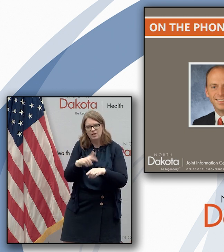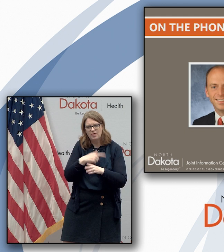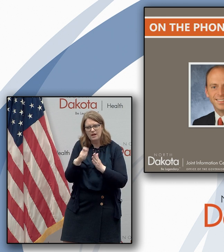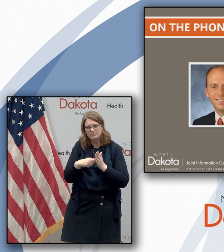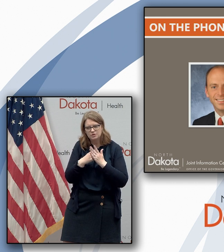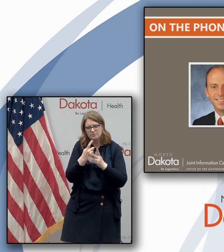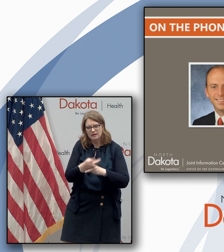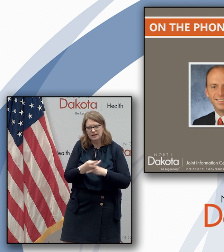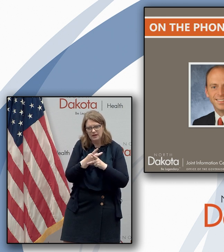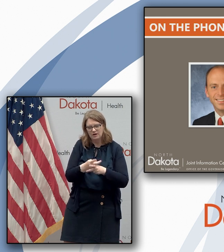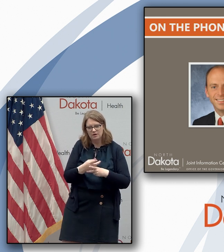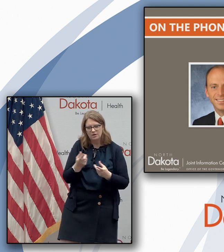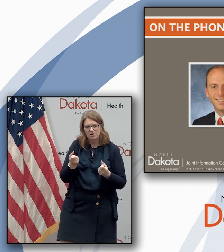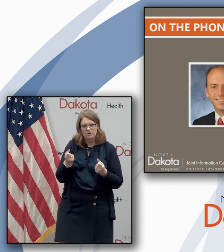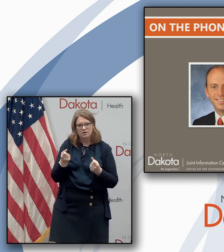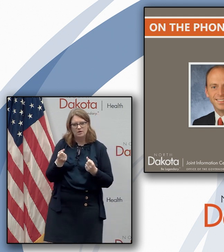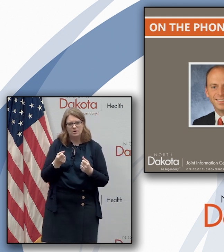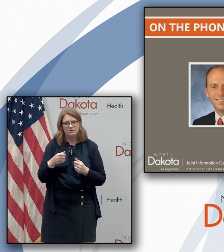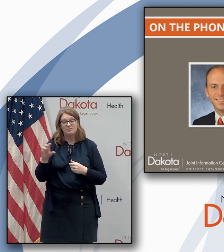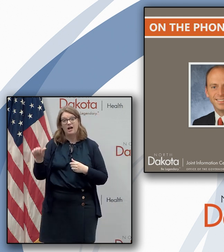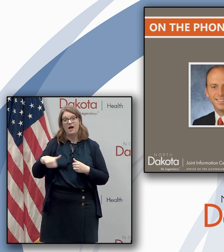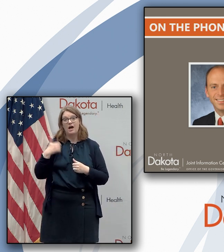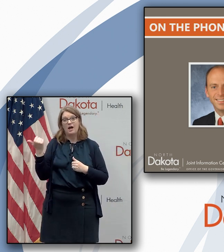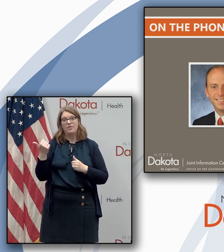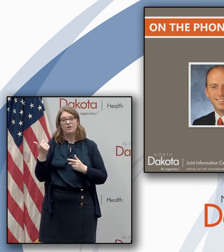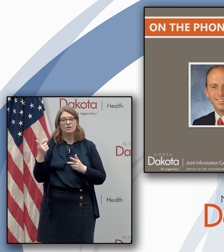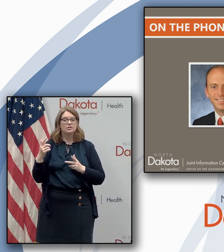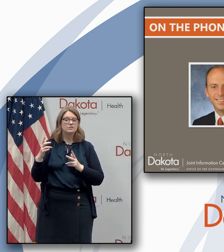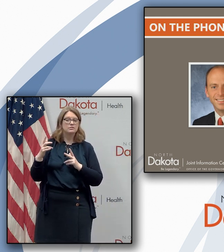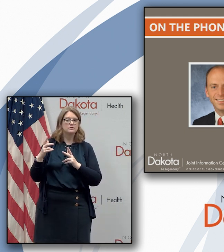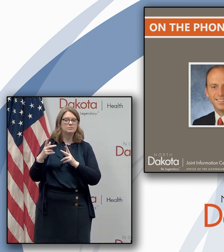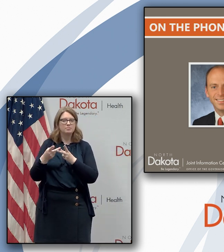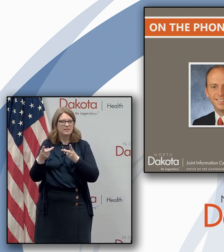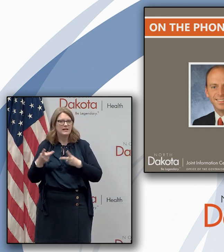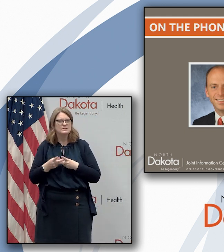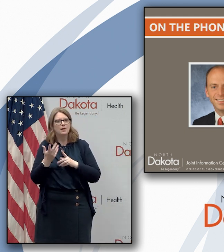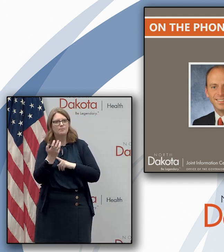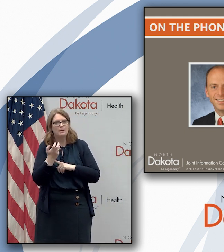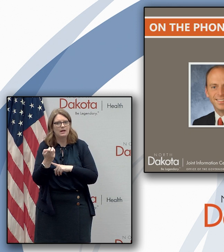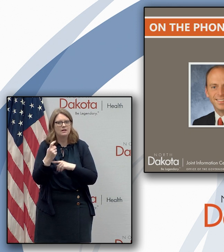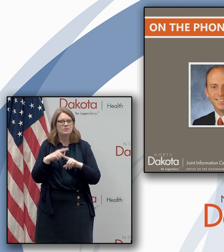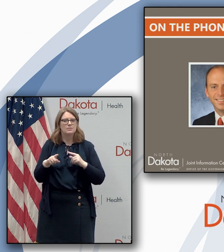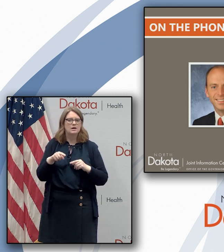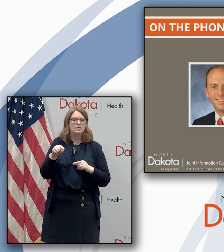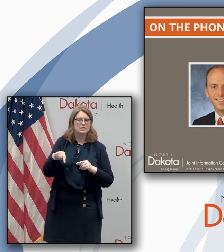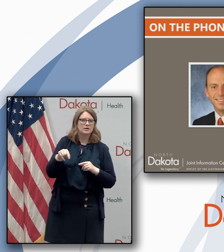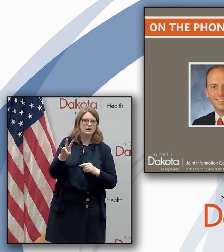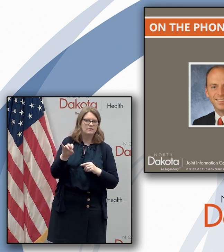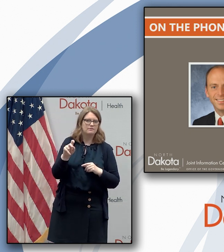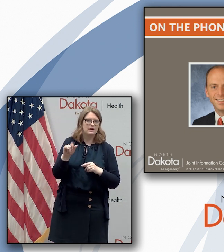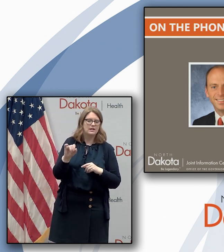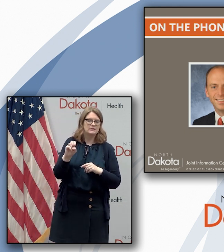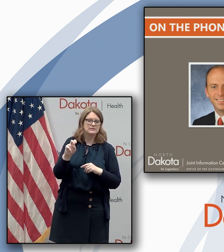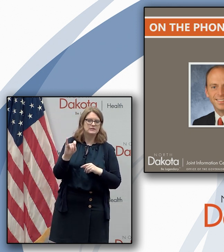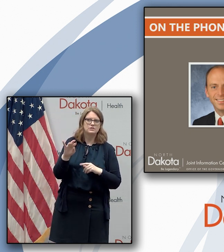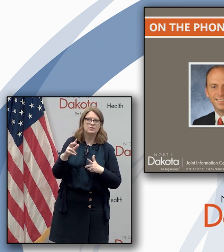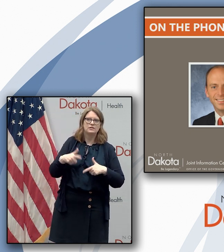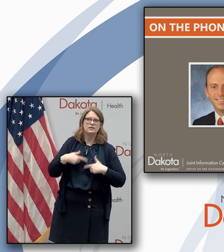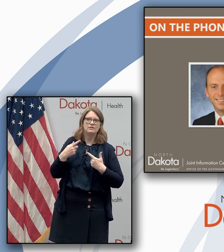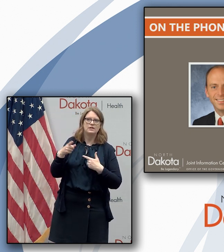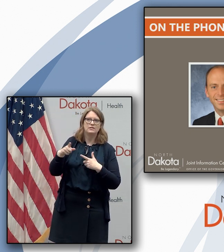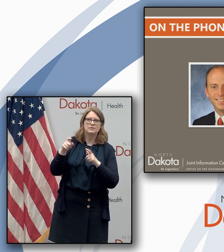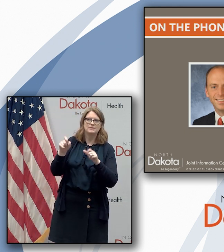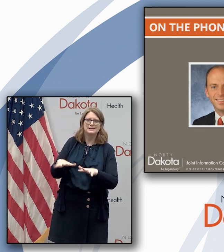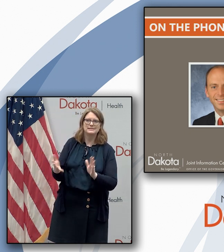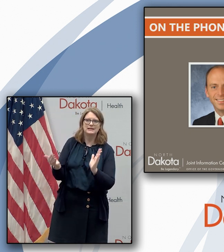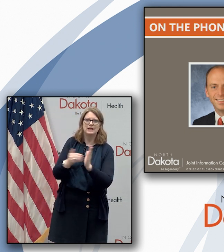in long-term care across the country are begging for testing, our residents at our nursing homes at Valley Senior Living are being tested this weekend for the